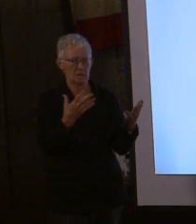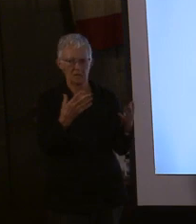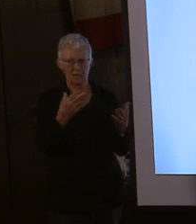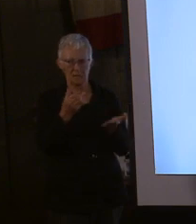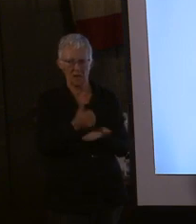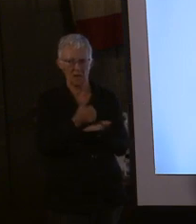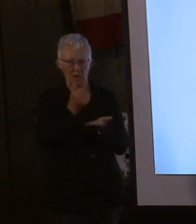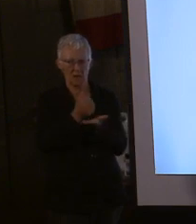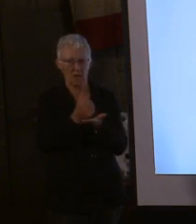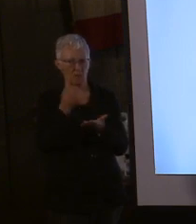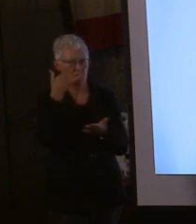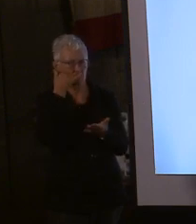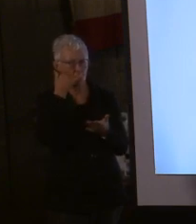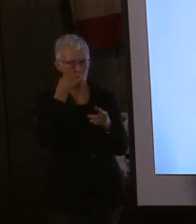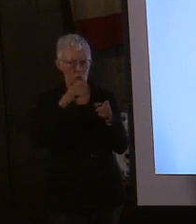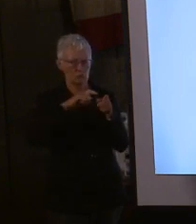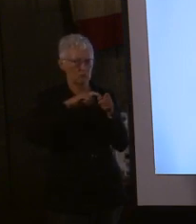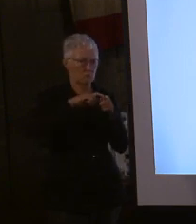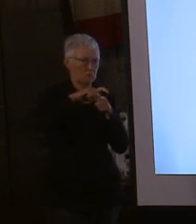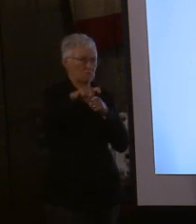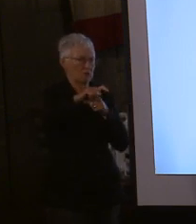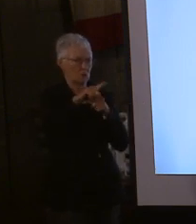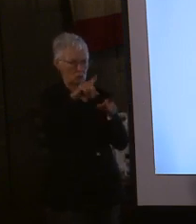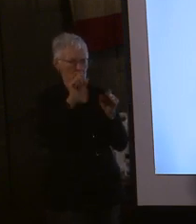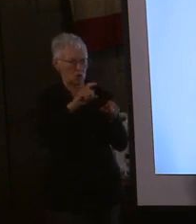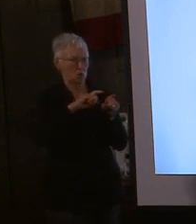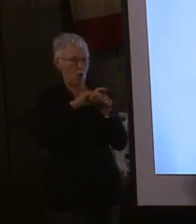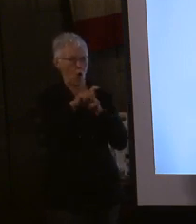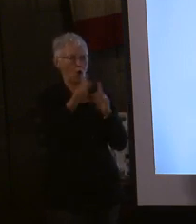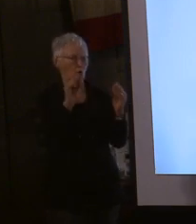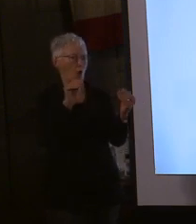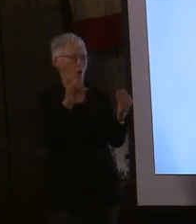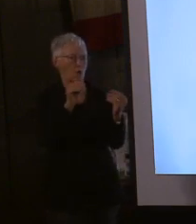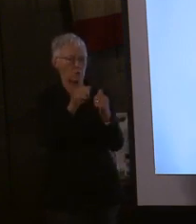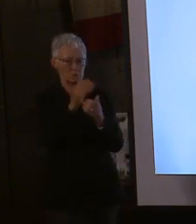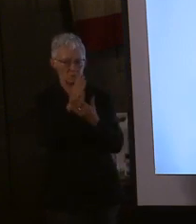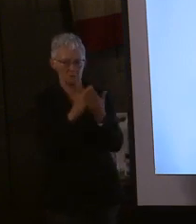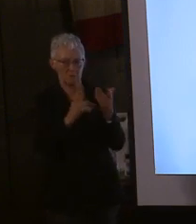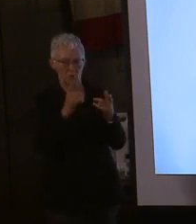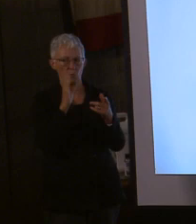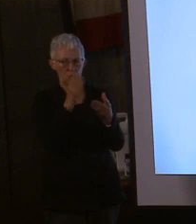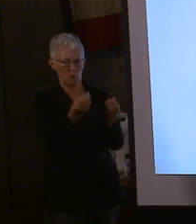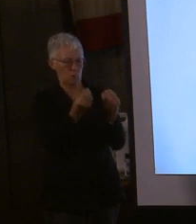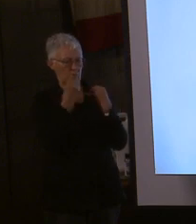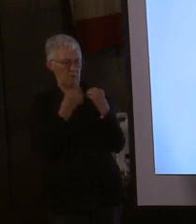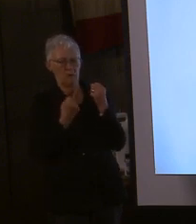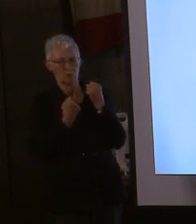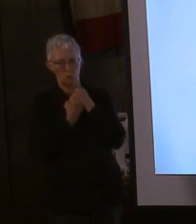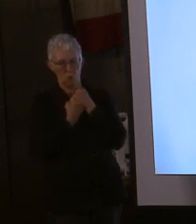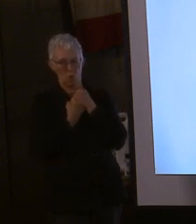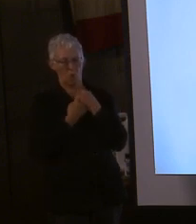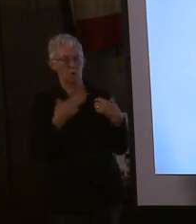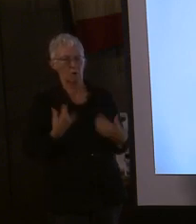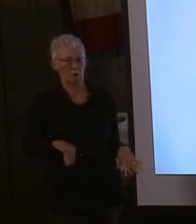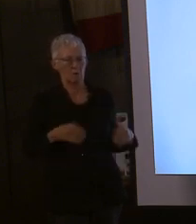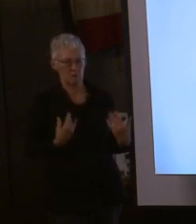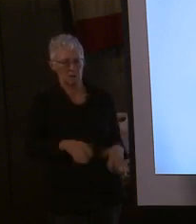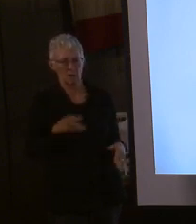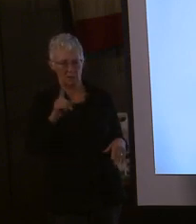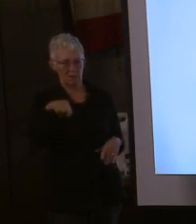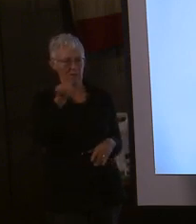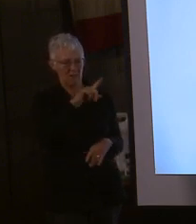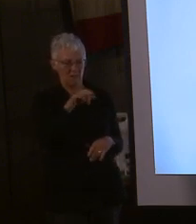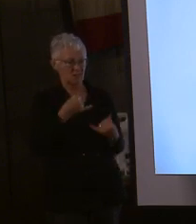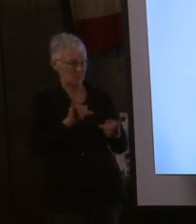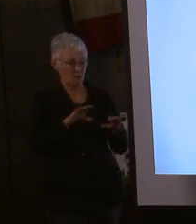and providers that are available. Providers have done a fabulous job across the state. They are still open for